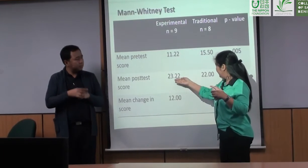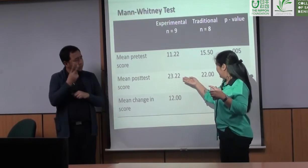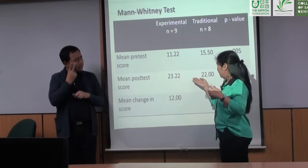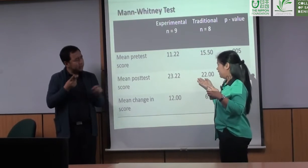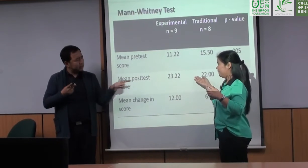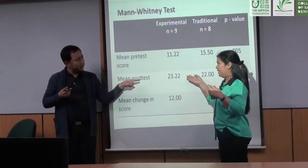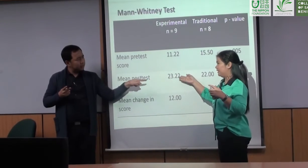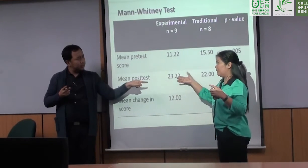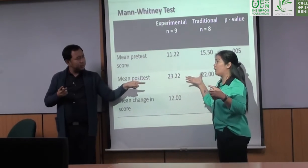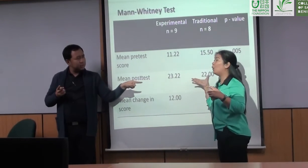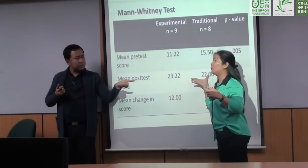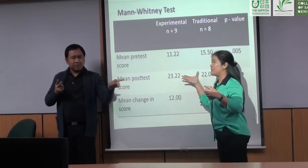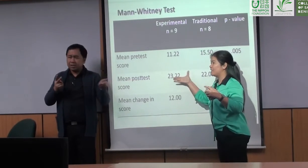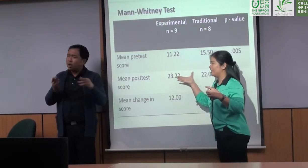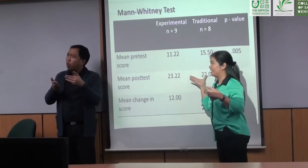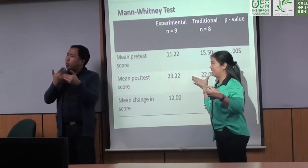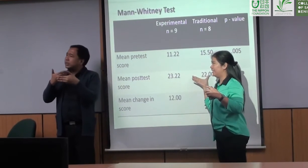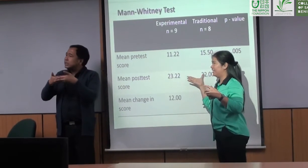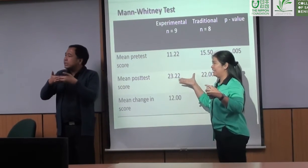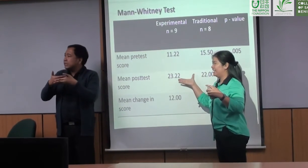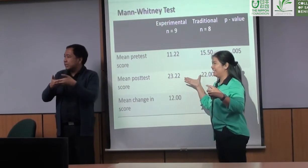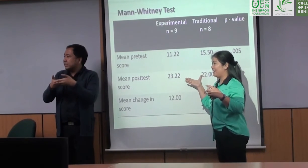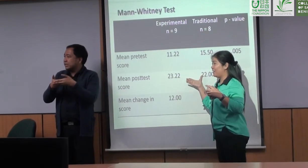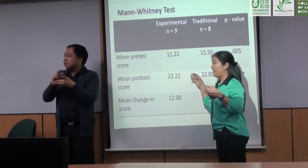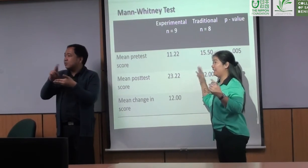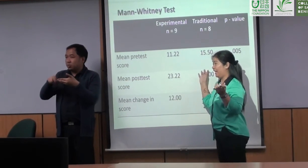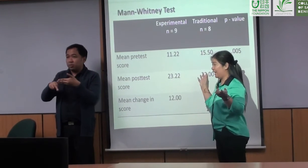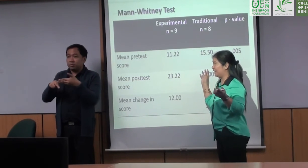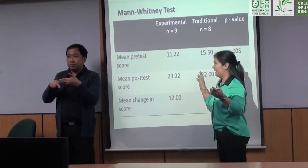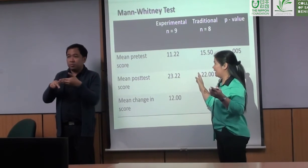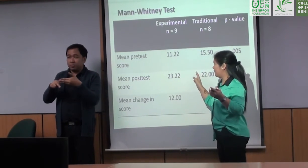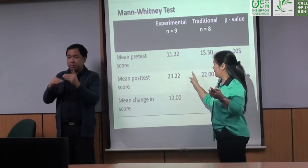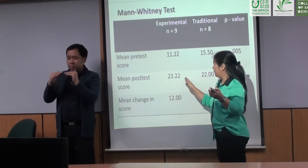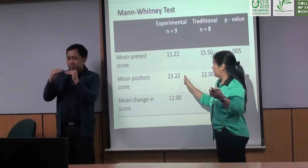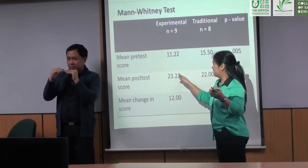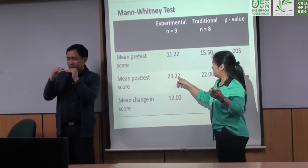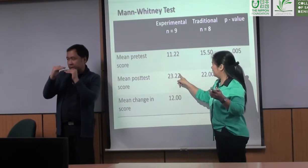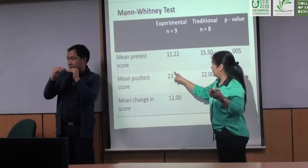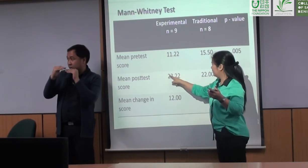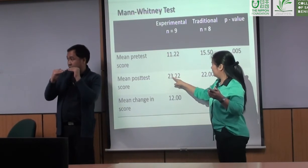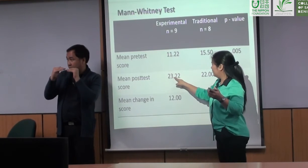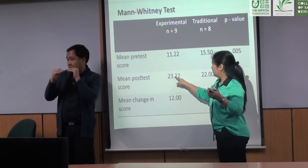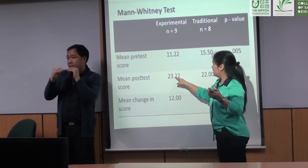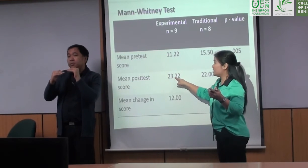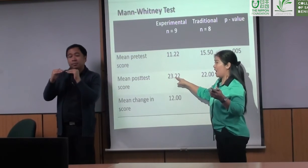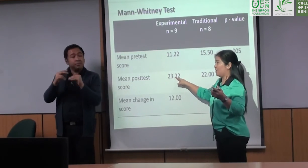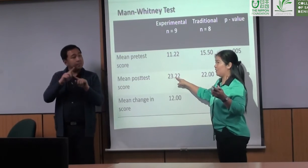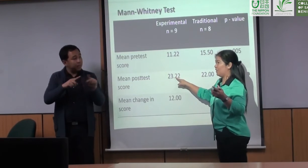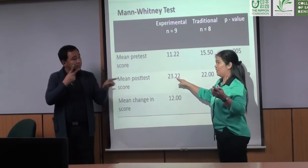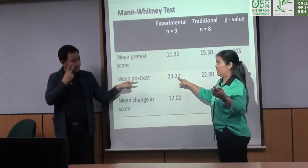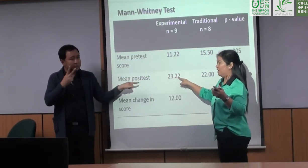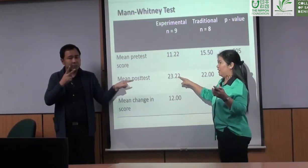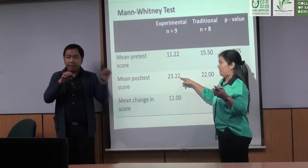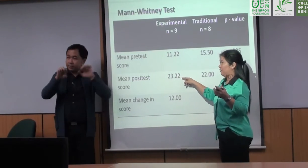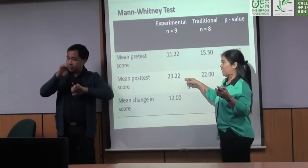see, parang relatively close. So, diba, at the end. But still, this is